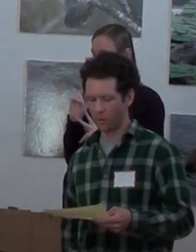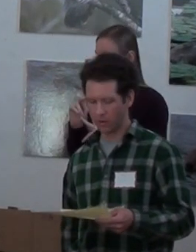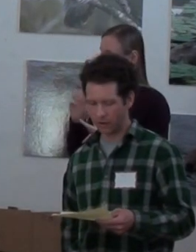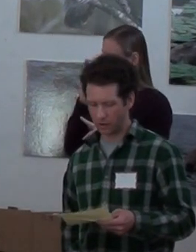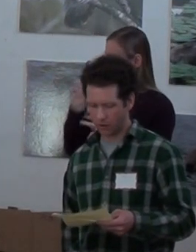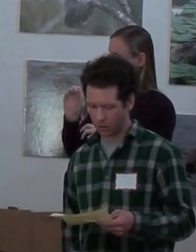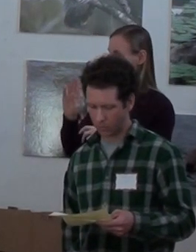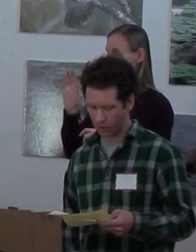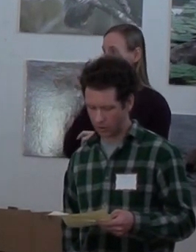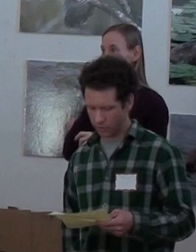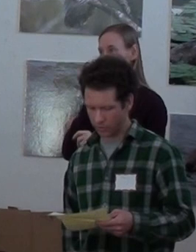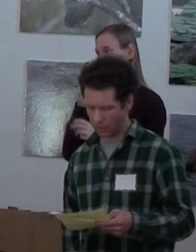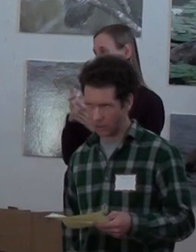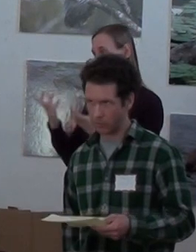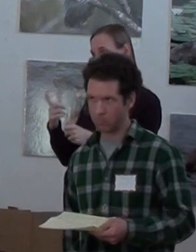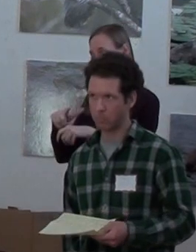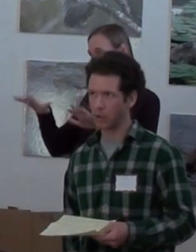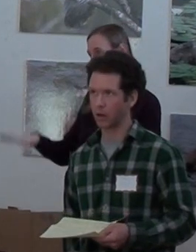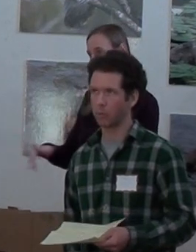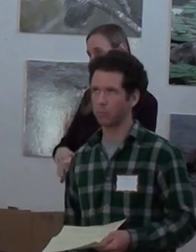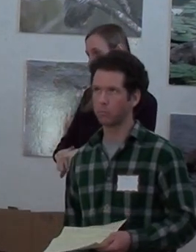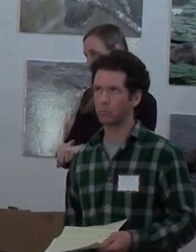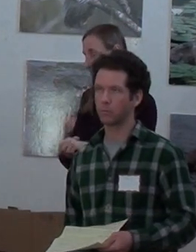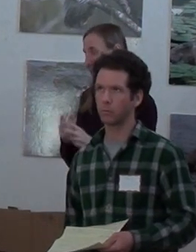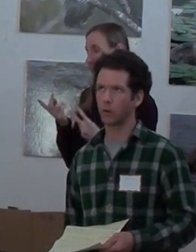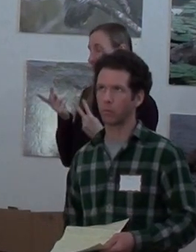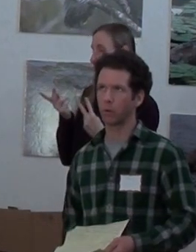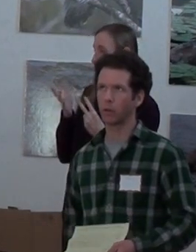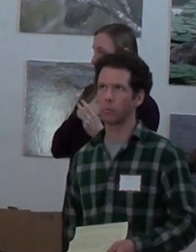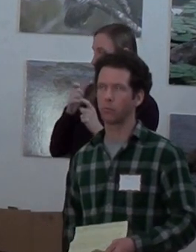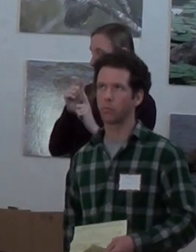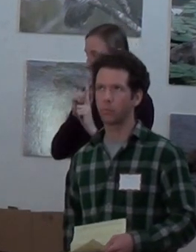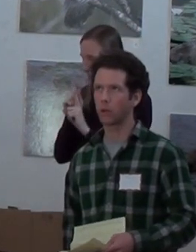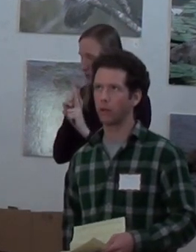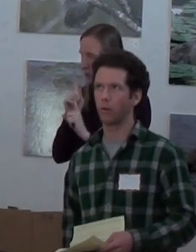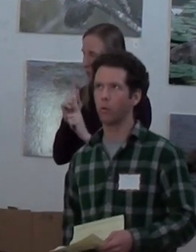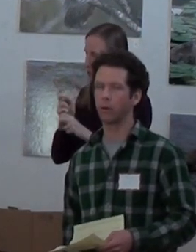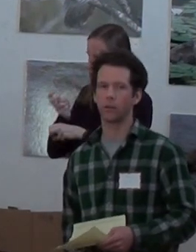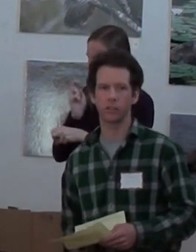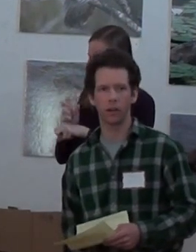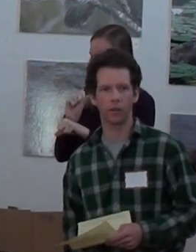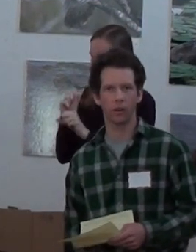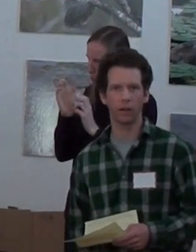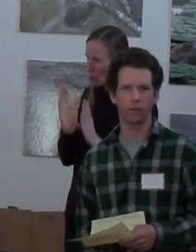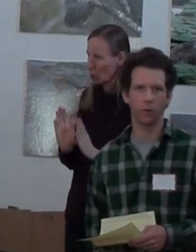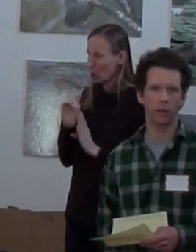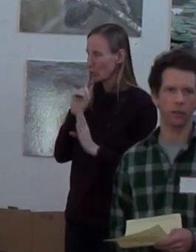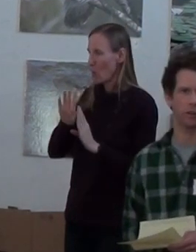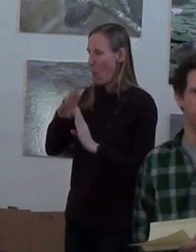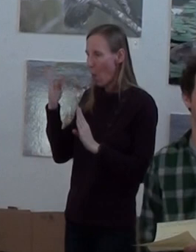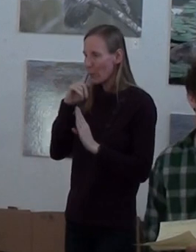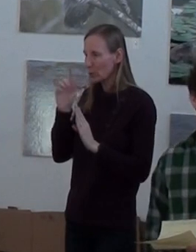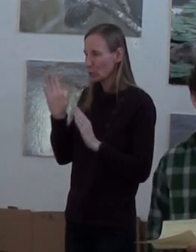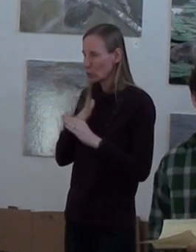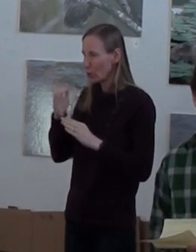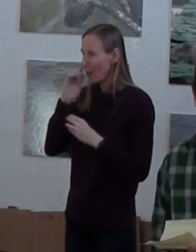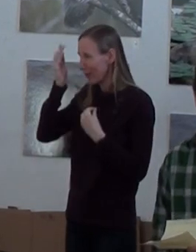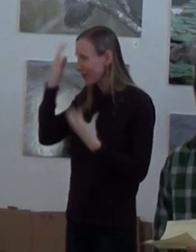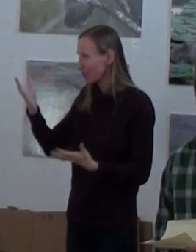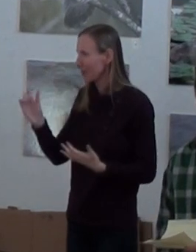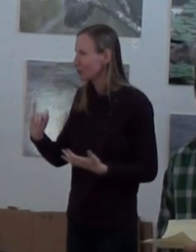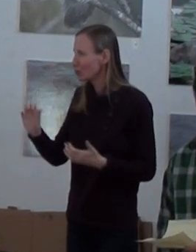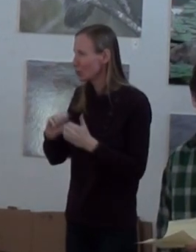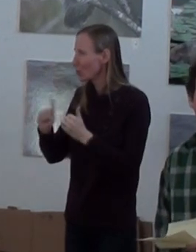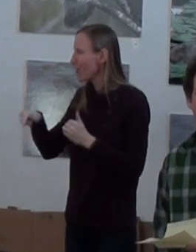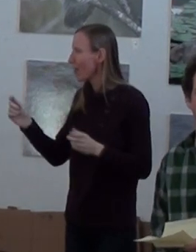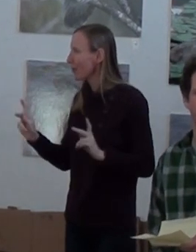Regardless, so they're hard workers, they're really kind of open to share their information too with other people. Just,